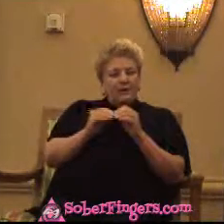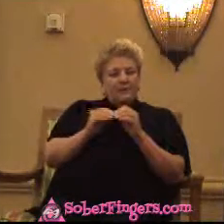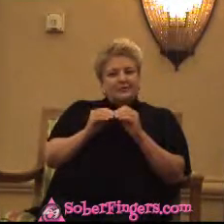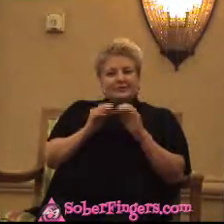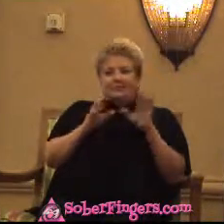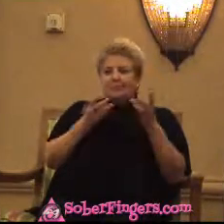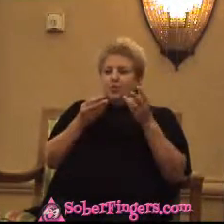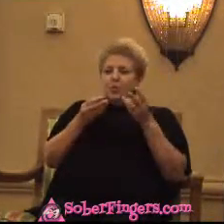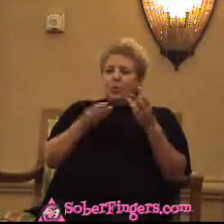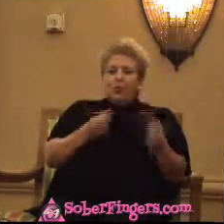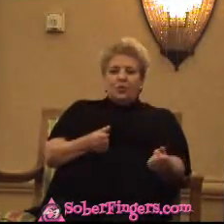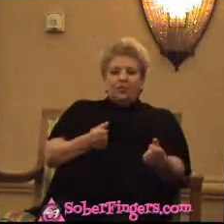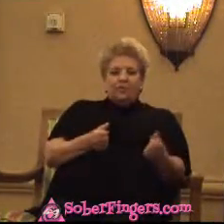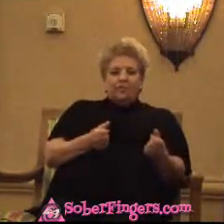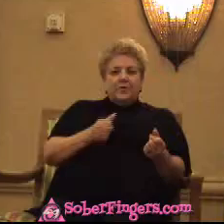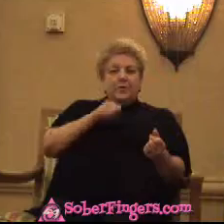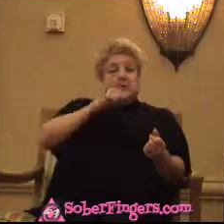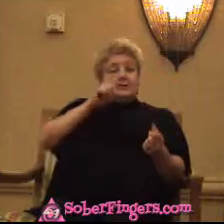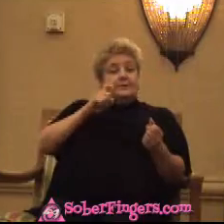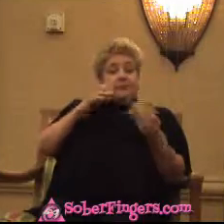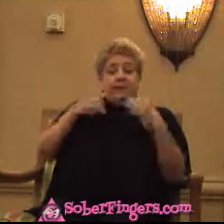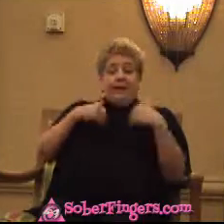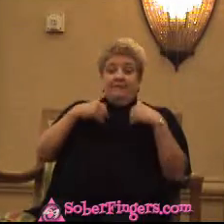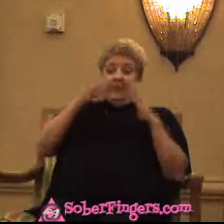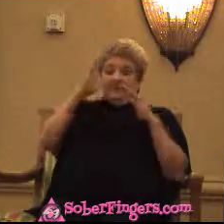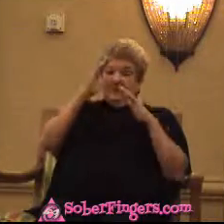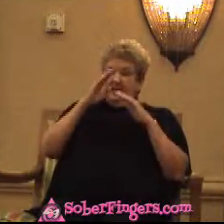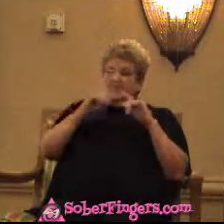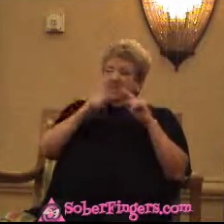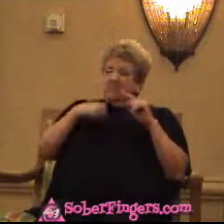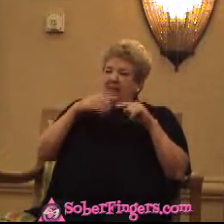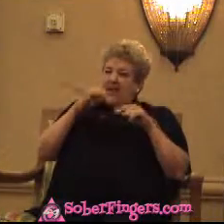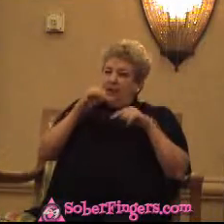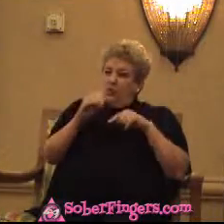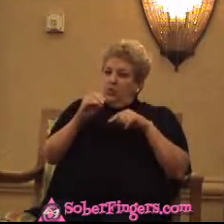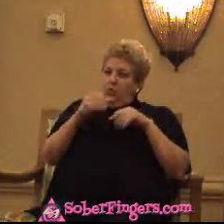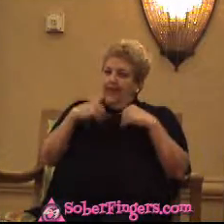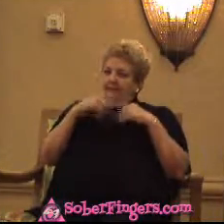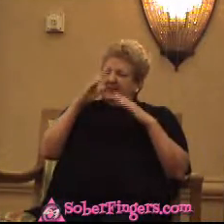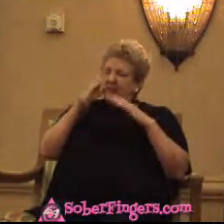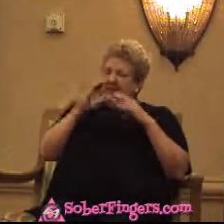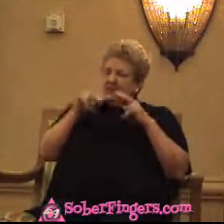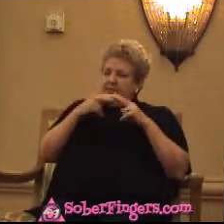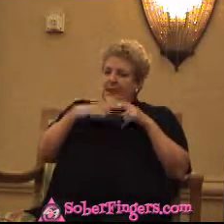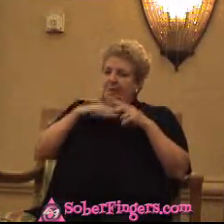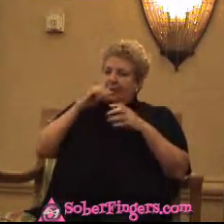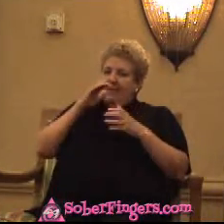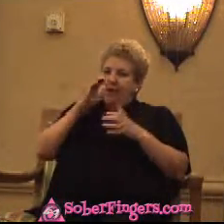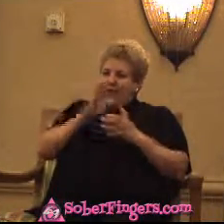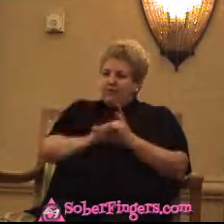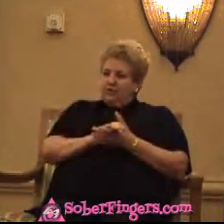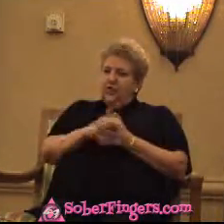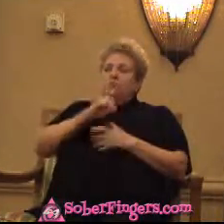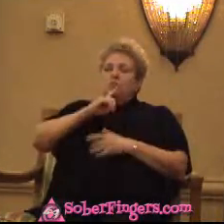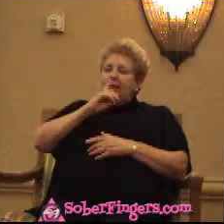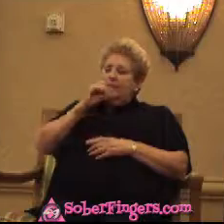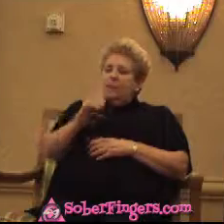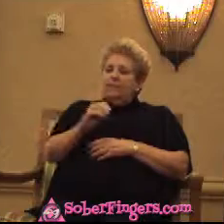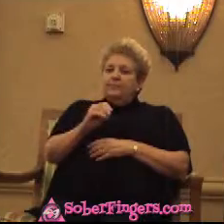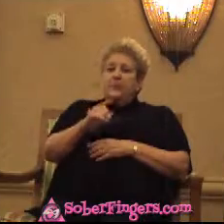We're not supposed to have expectations, I guess, but I do have expectations about my marriage. I really do. There's certain things in life that I have